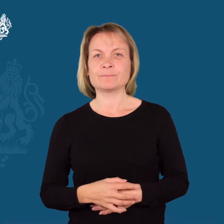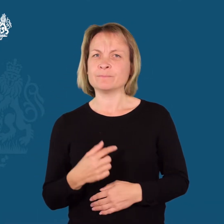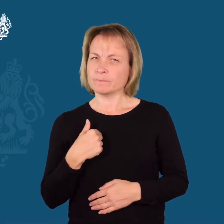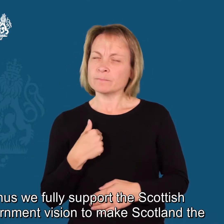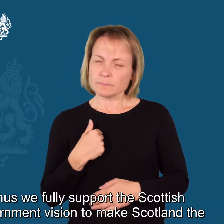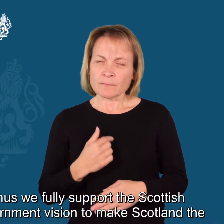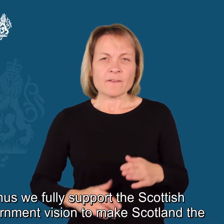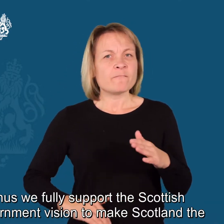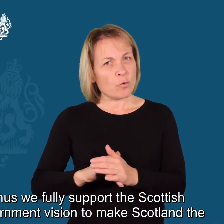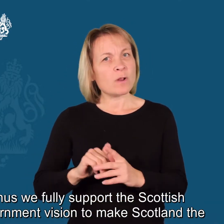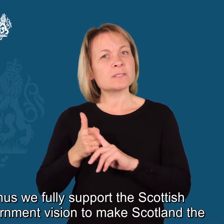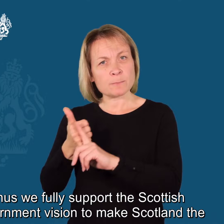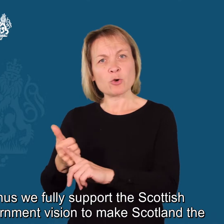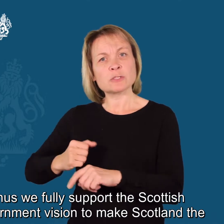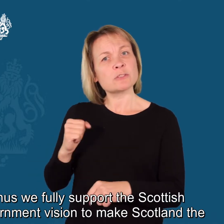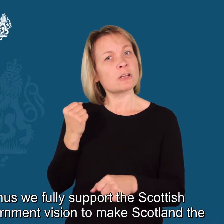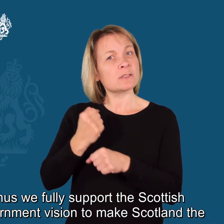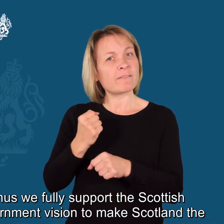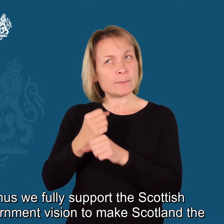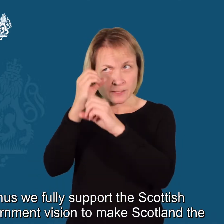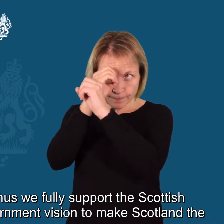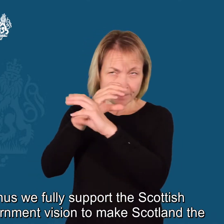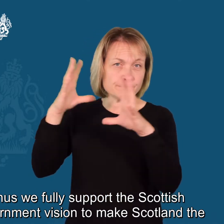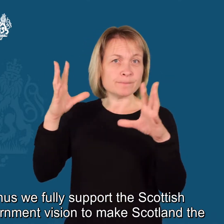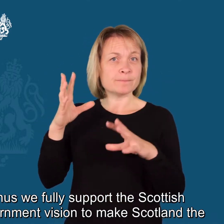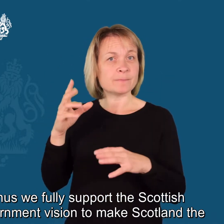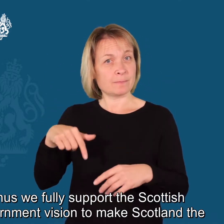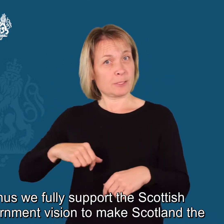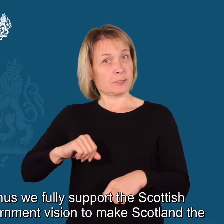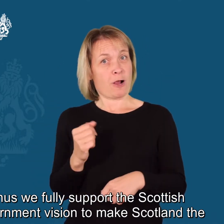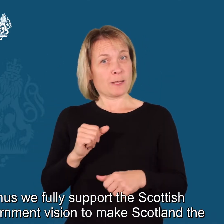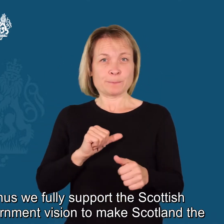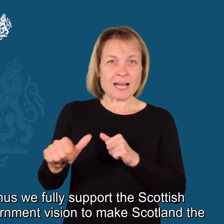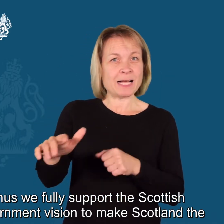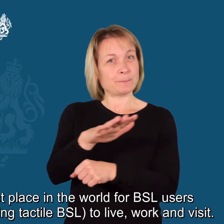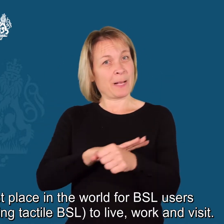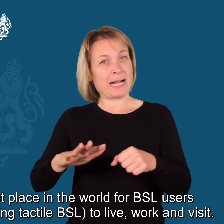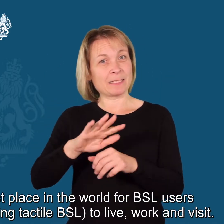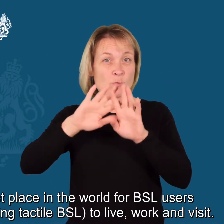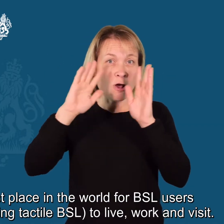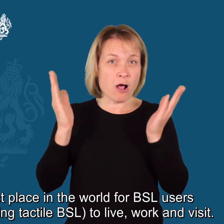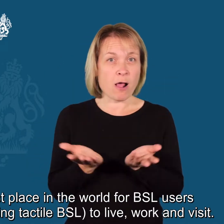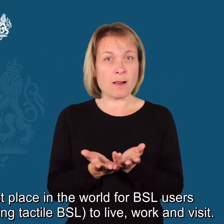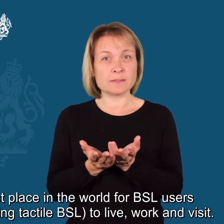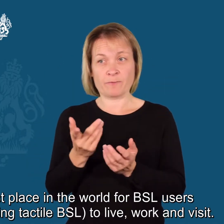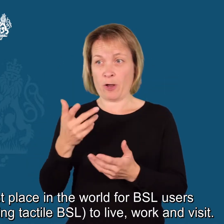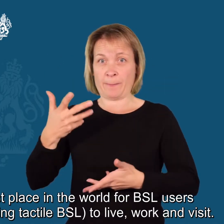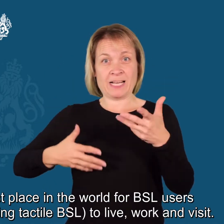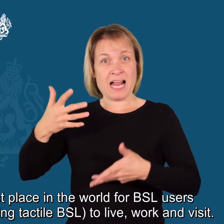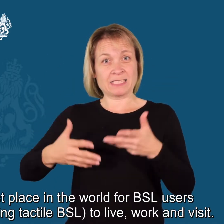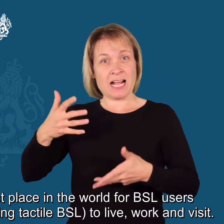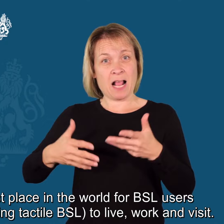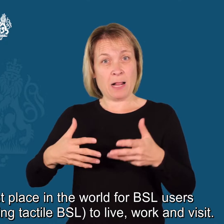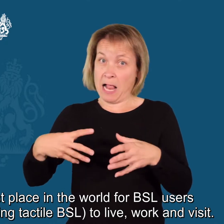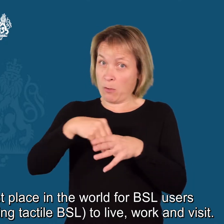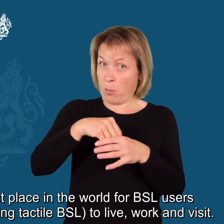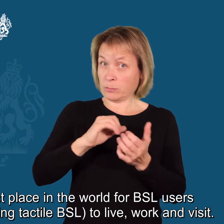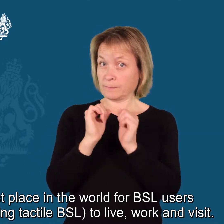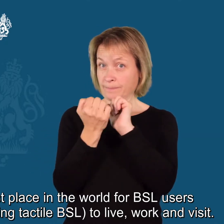Thus, we fully support the Scottish Government vision to make Scotland the best place in the world for BSL users, including tactile BSL, to live,